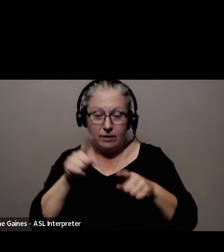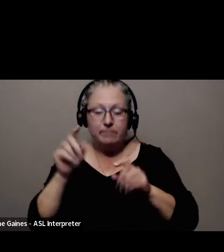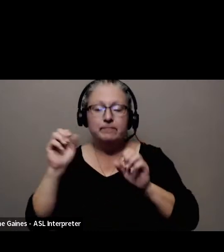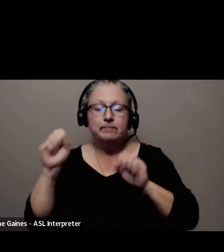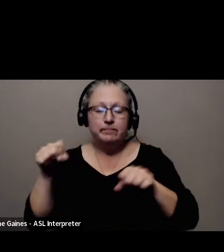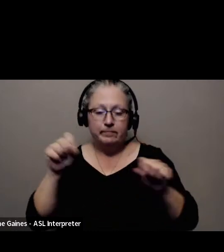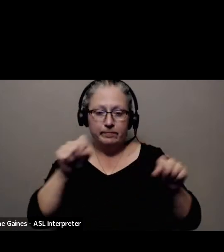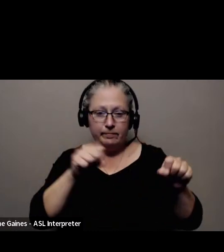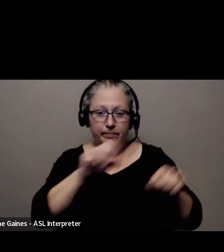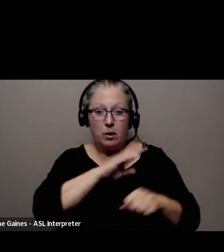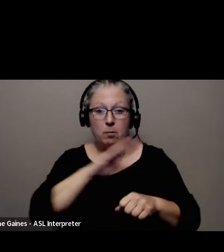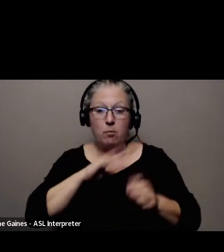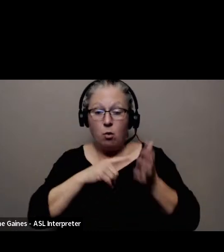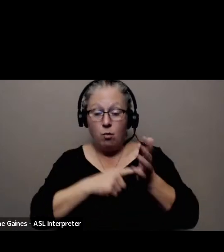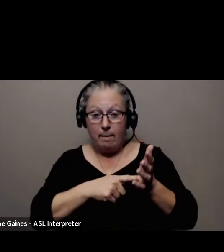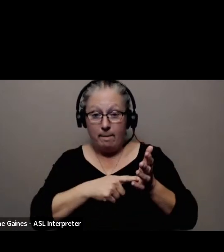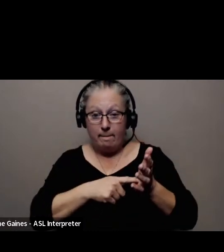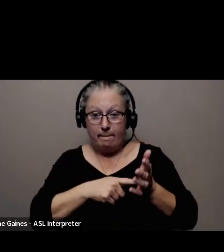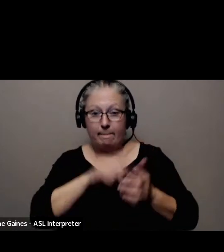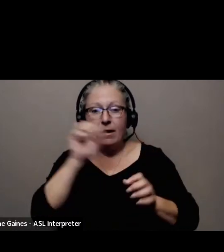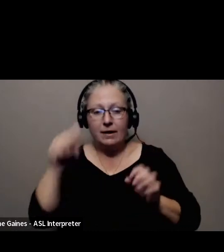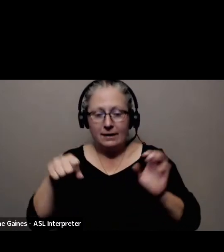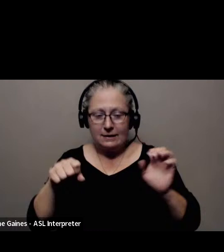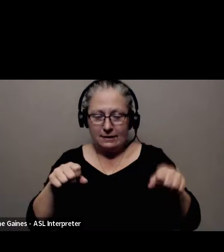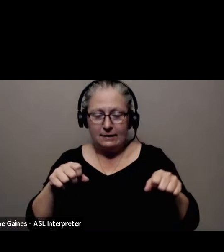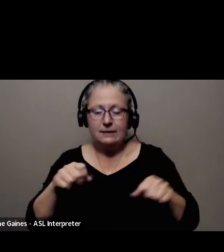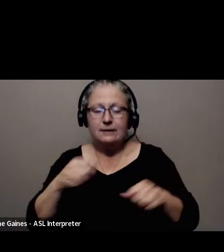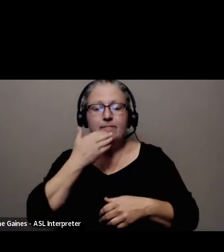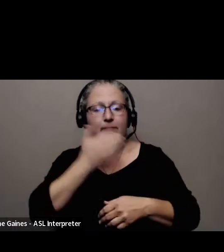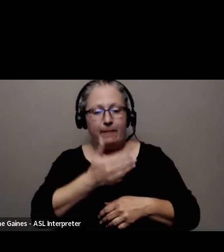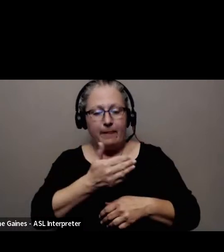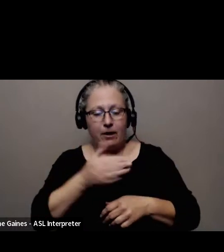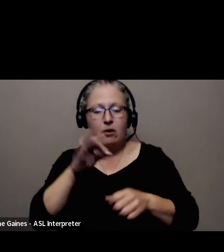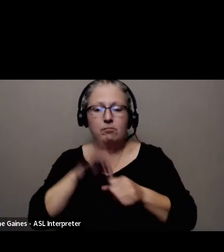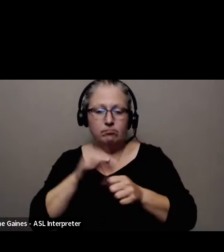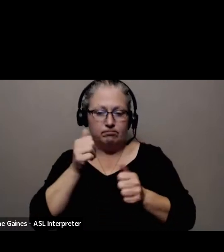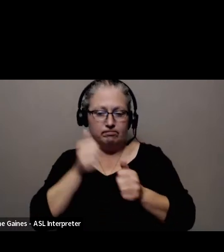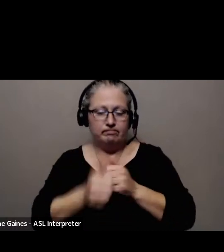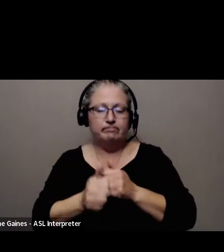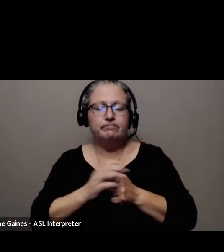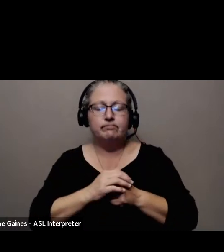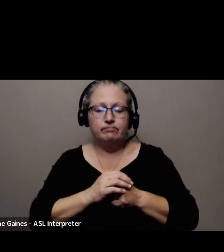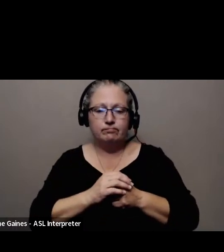Aye. Student board reps, how do you vote? Aye. Thank you. Okay, motion passes.